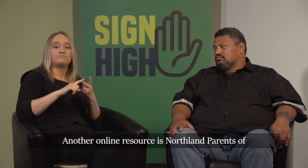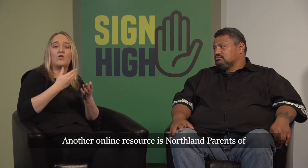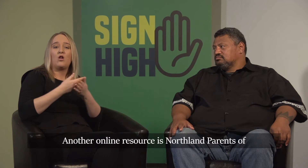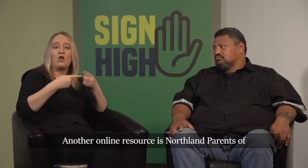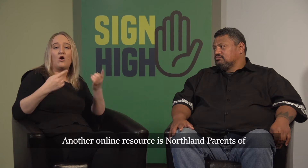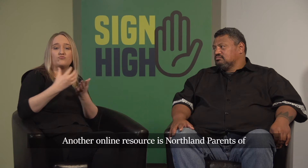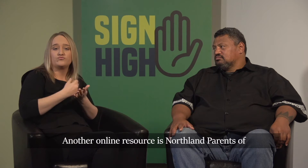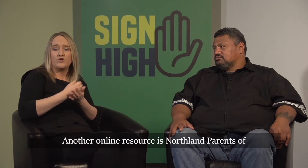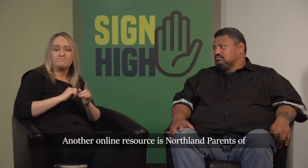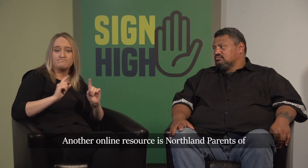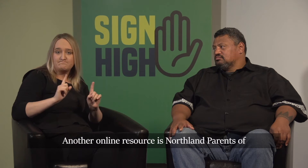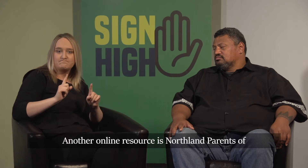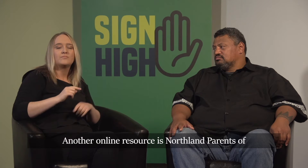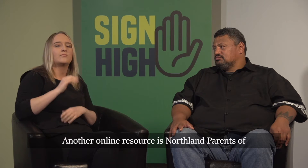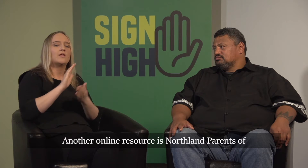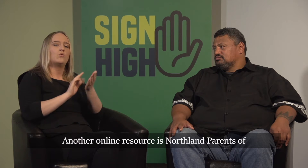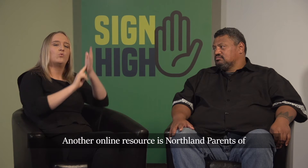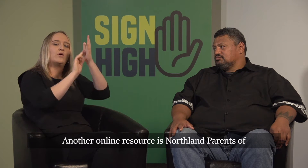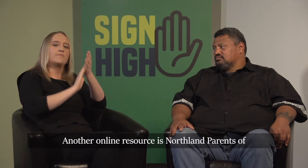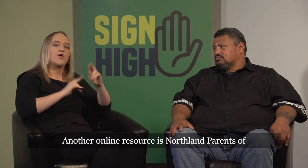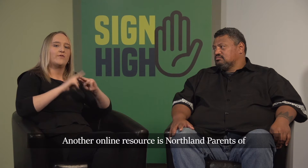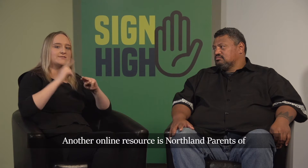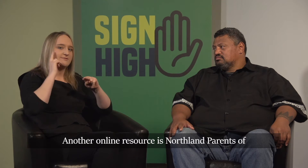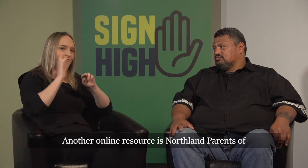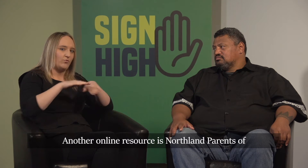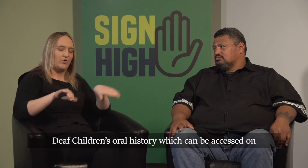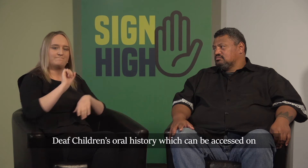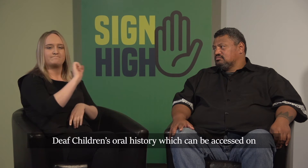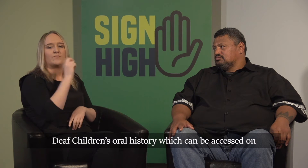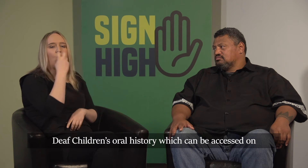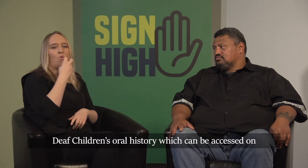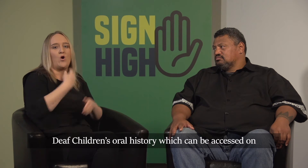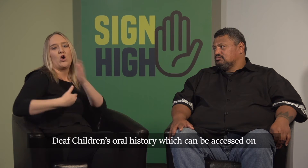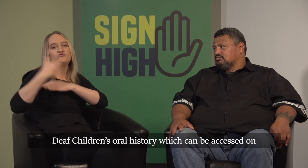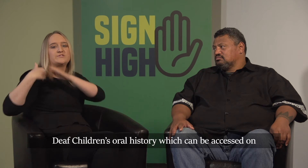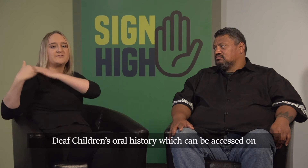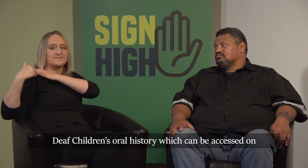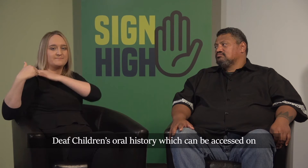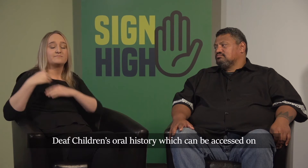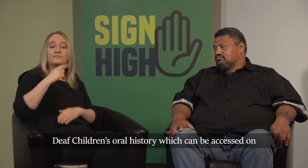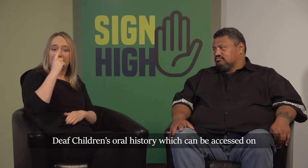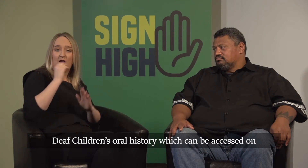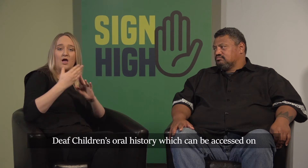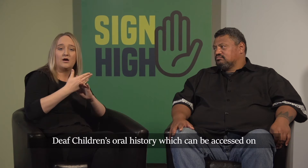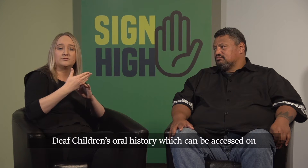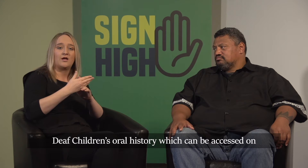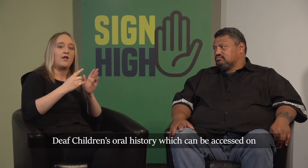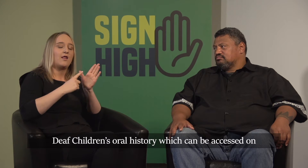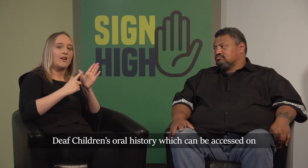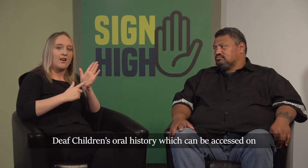Another online resource is Northland Parents of Deaf Children's Oral History, which can be accessed